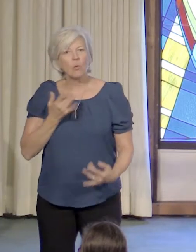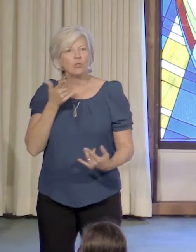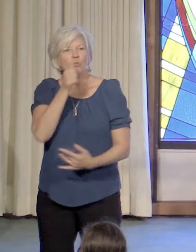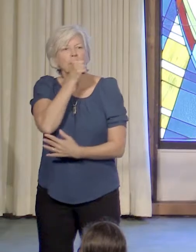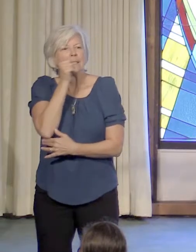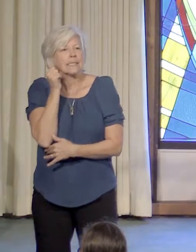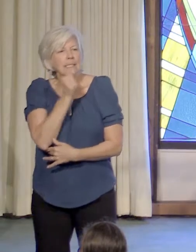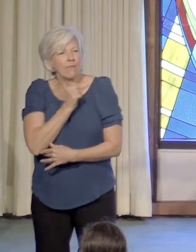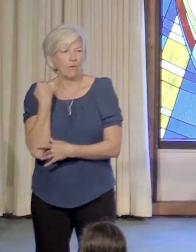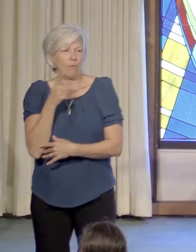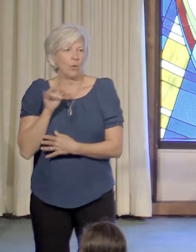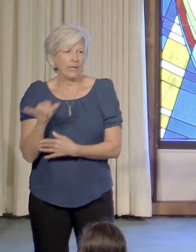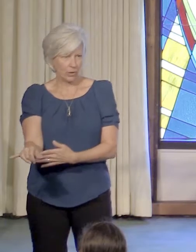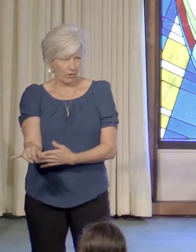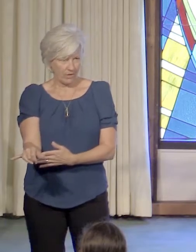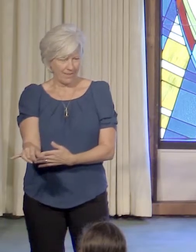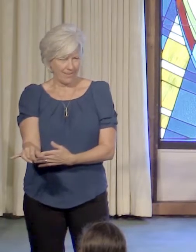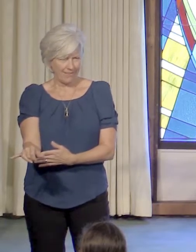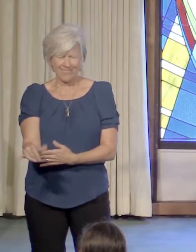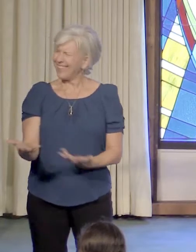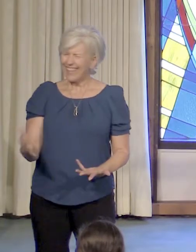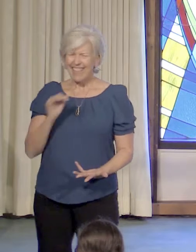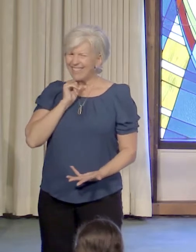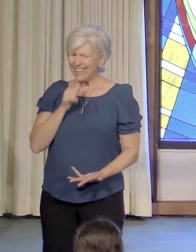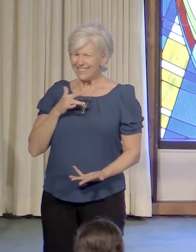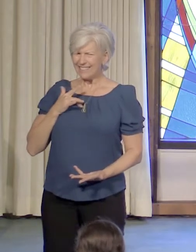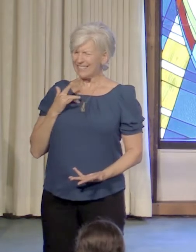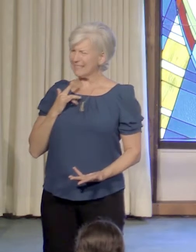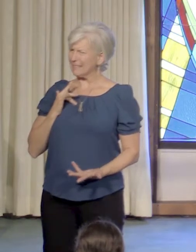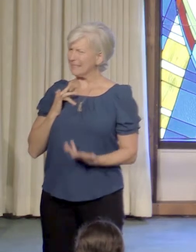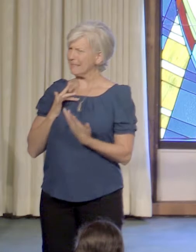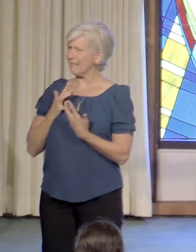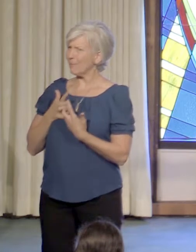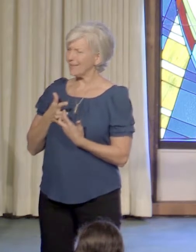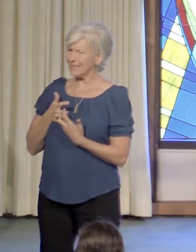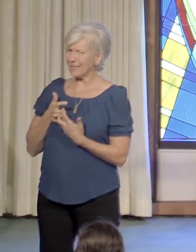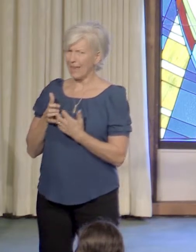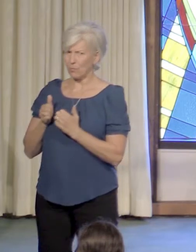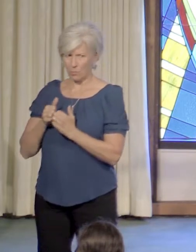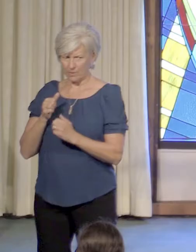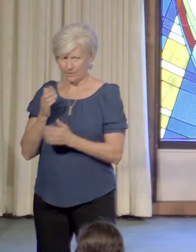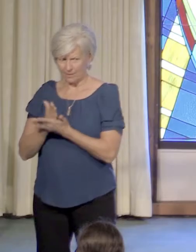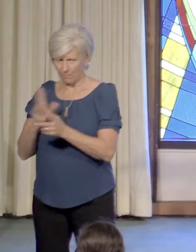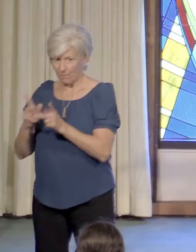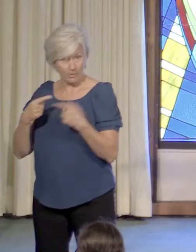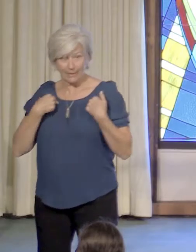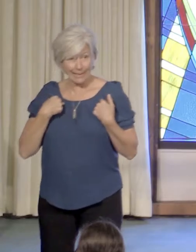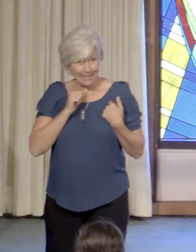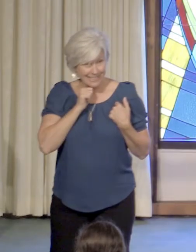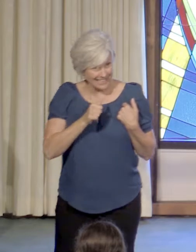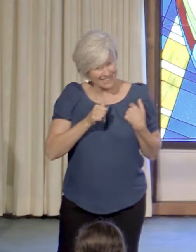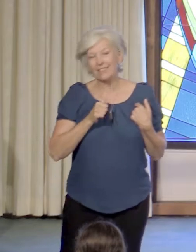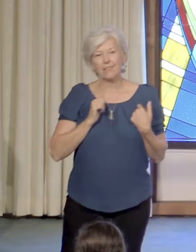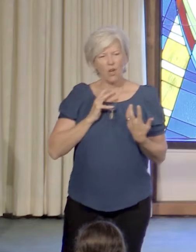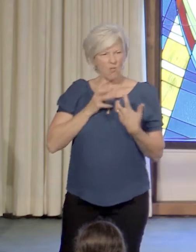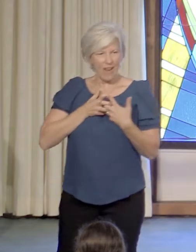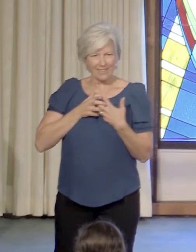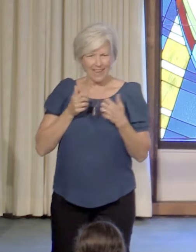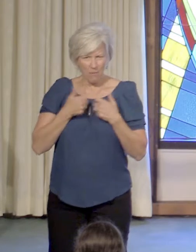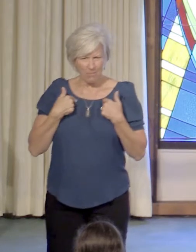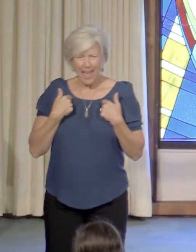eternity. And that doesn't resonate with some people. It sure didn't resonate with me, right? I didn't want to be in a